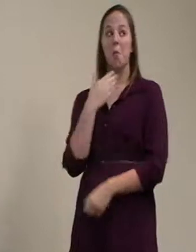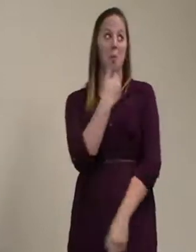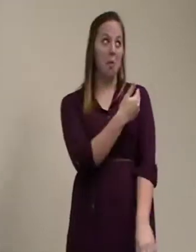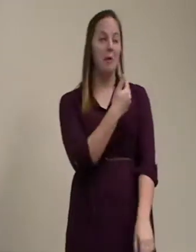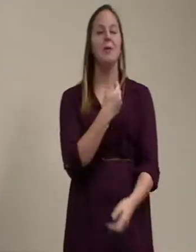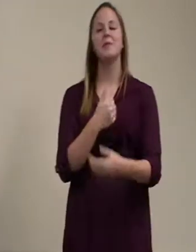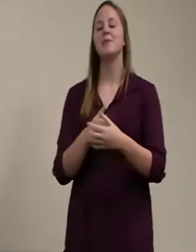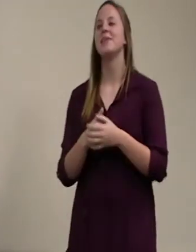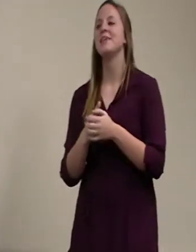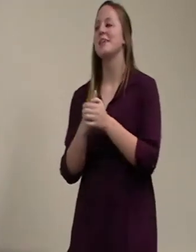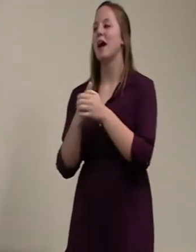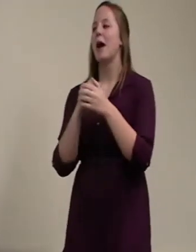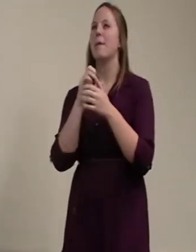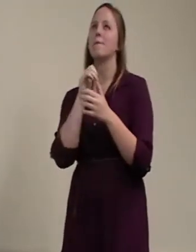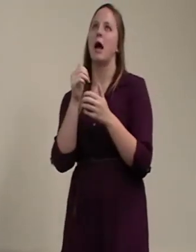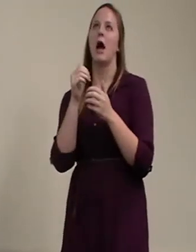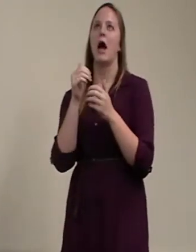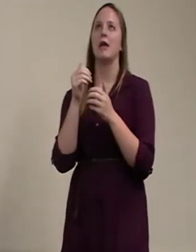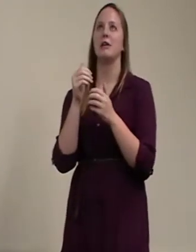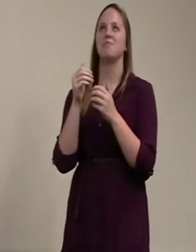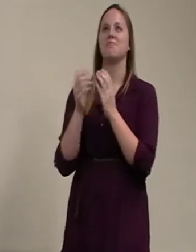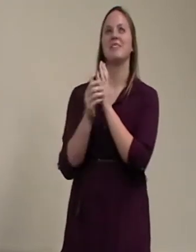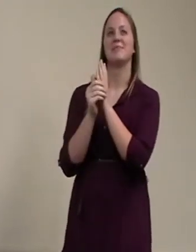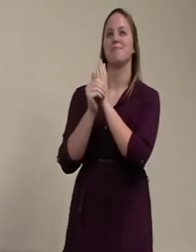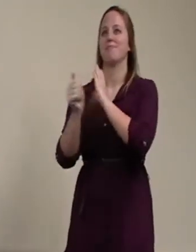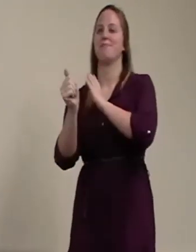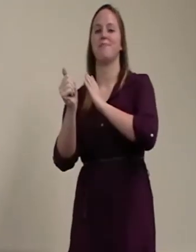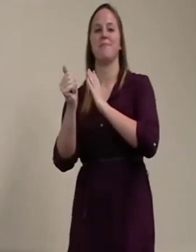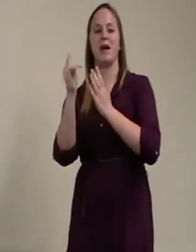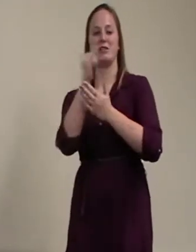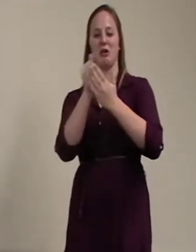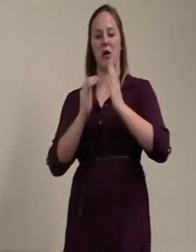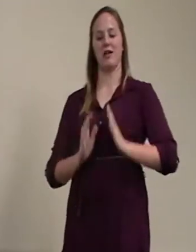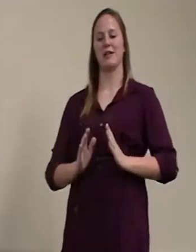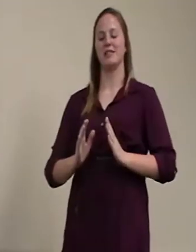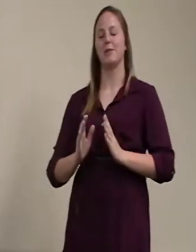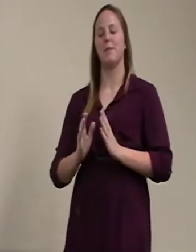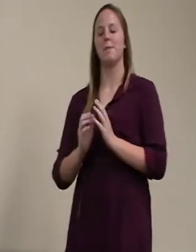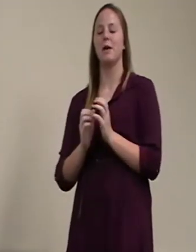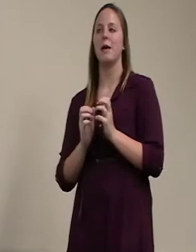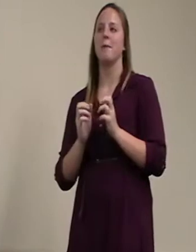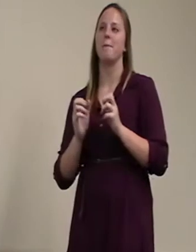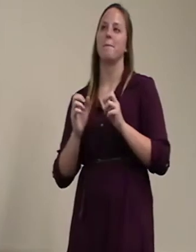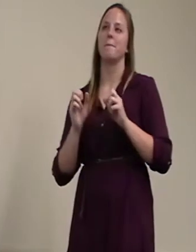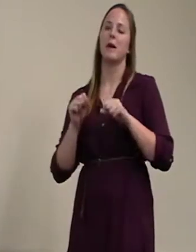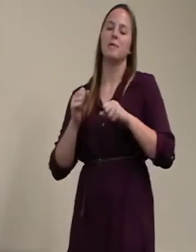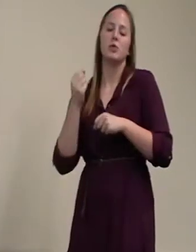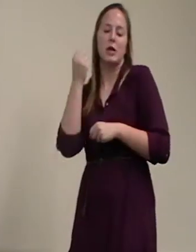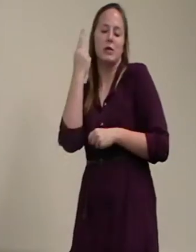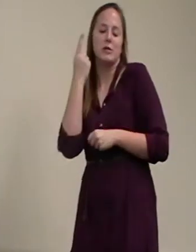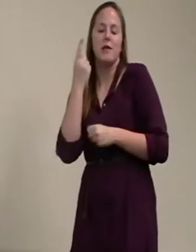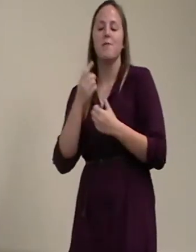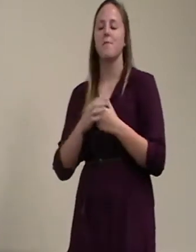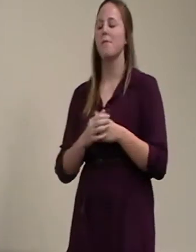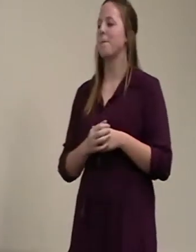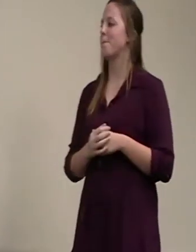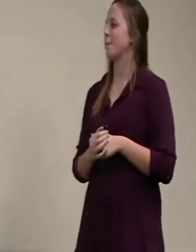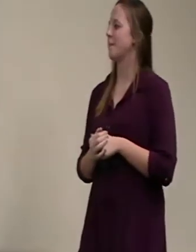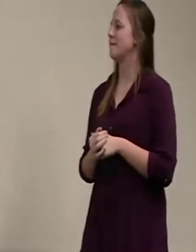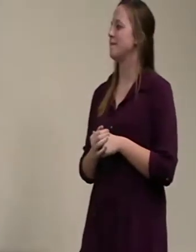the best artist in the world, but sometimes having it in 1D, you can understand it a little bit better. But if we look here, this part is the